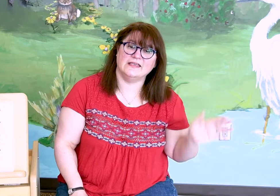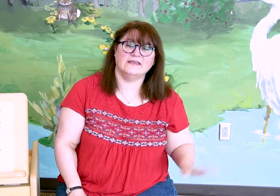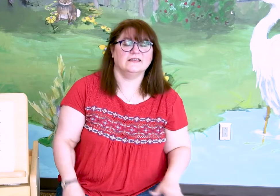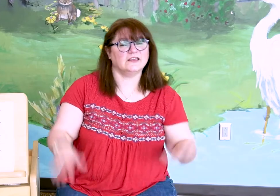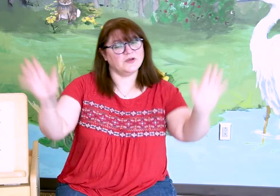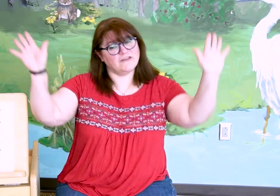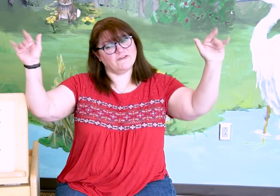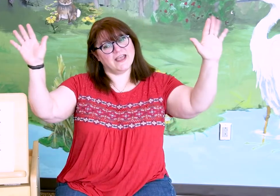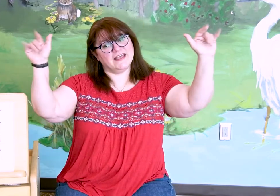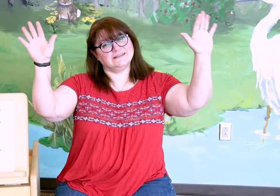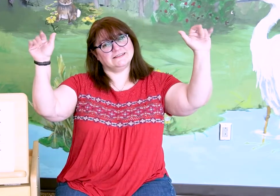Goodbye, friends.